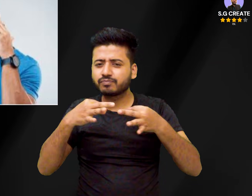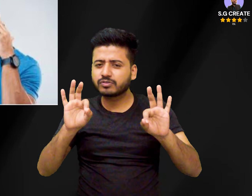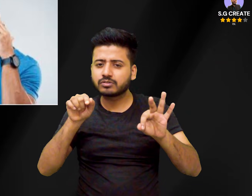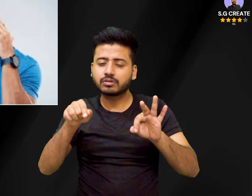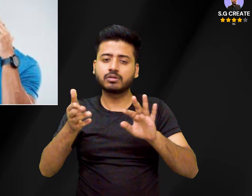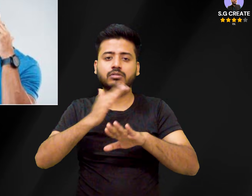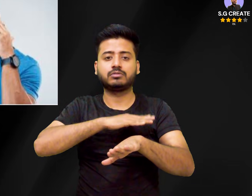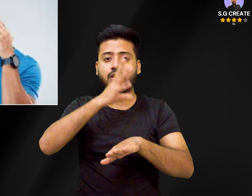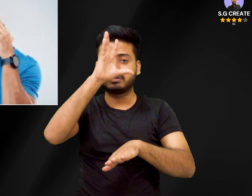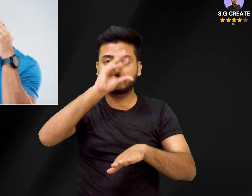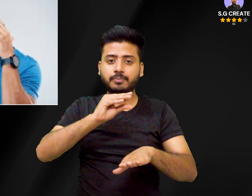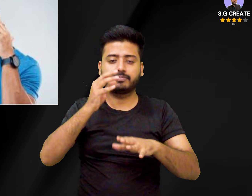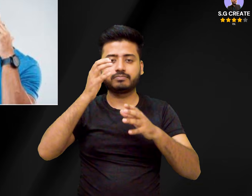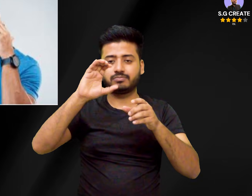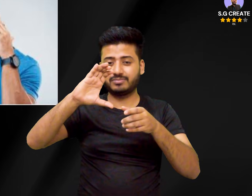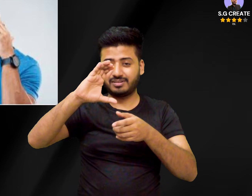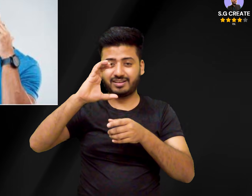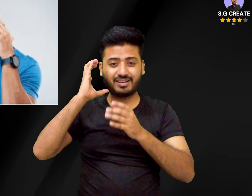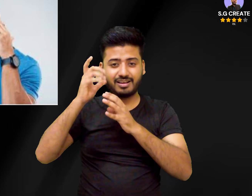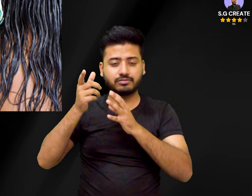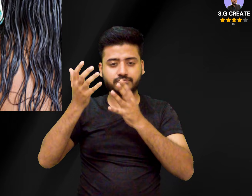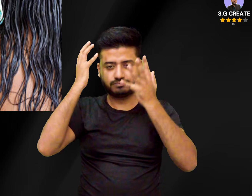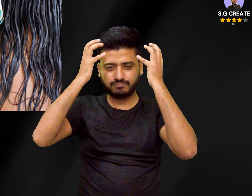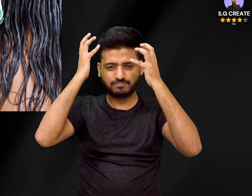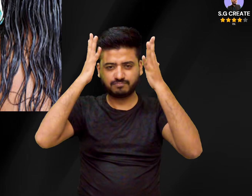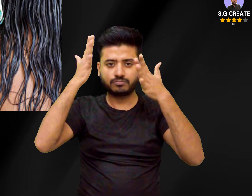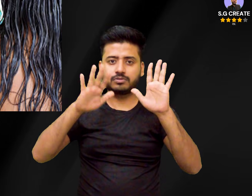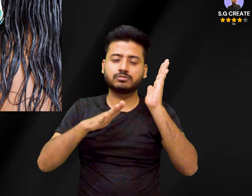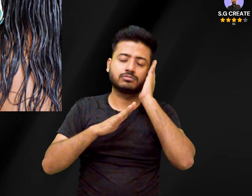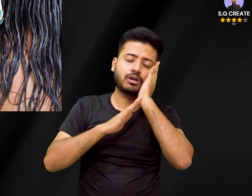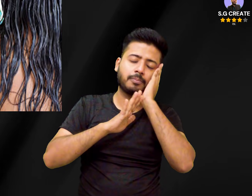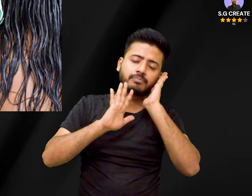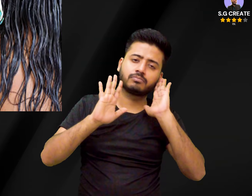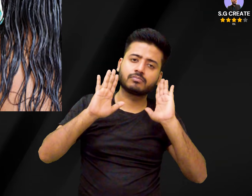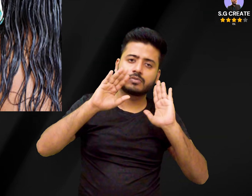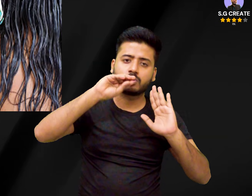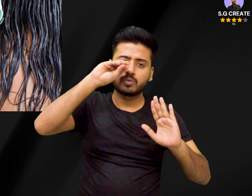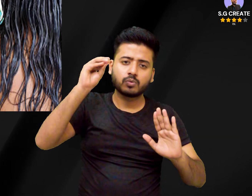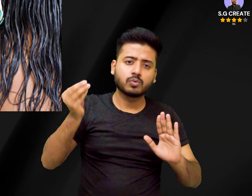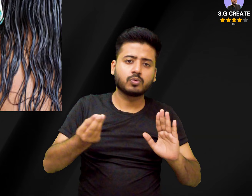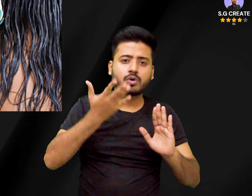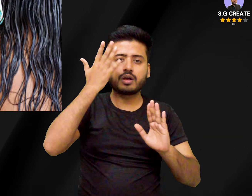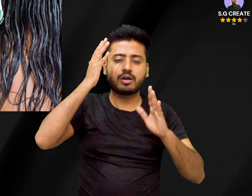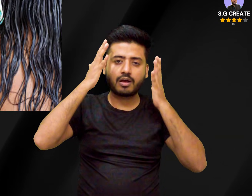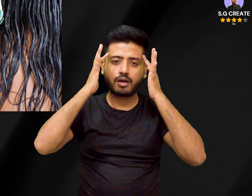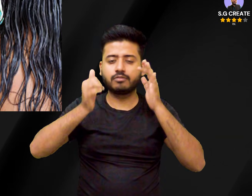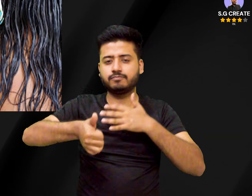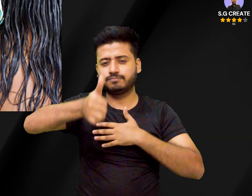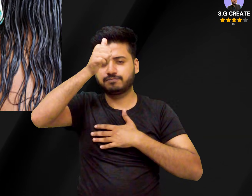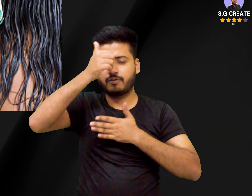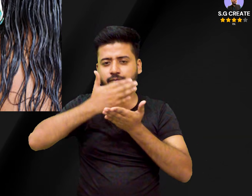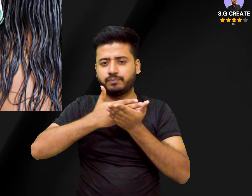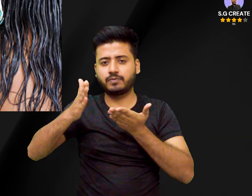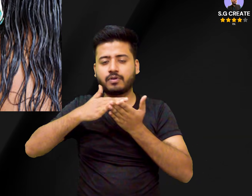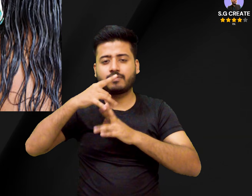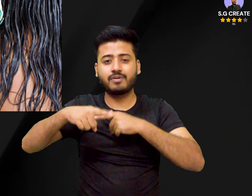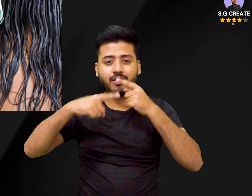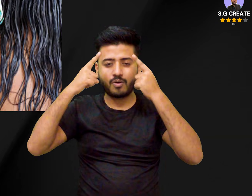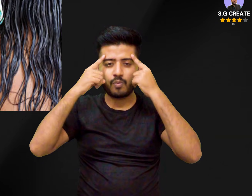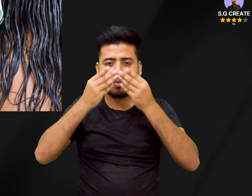these factors when deciding which type best suits their needs. The choice between regular and cold-pressed coconut oil depends on your priorities,